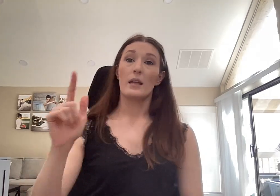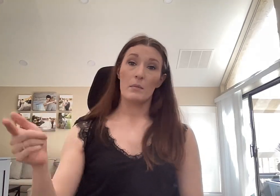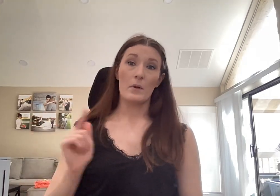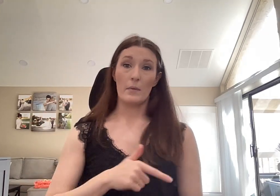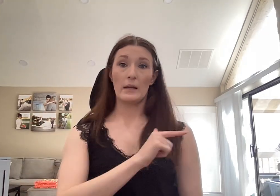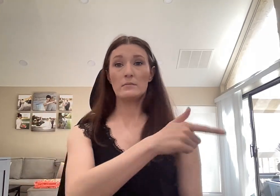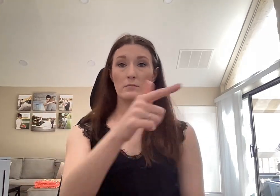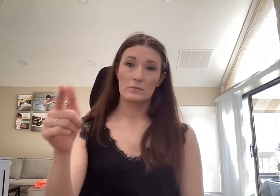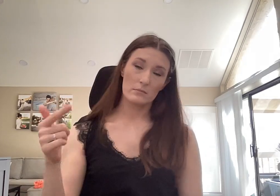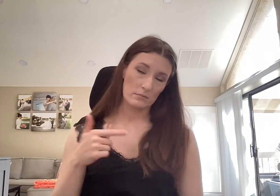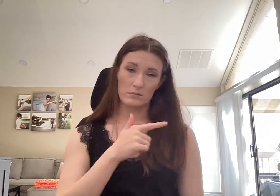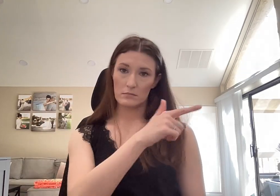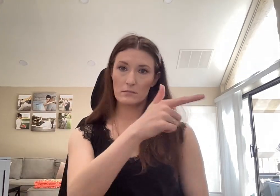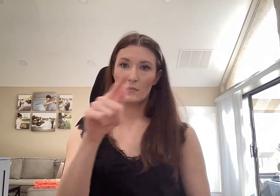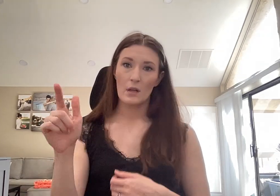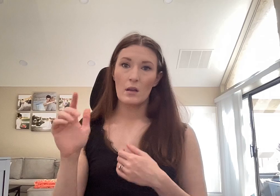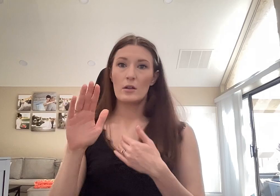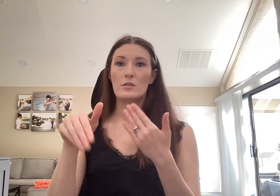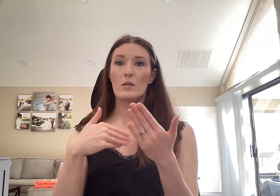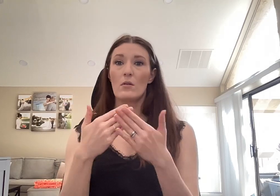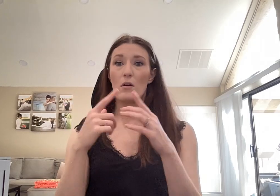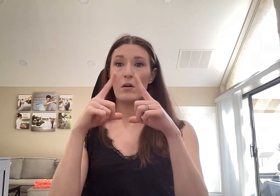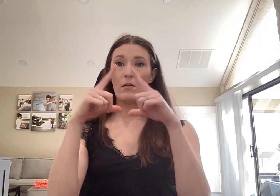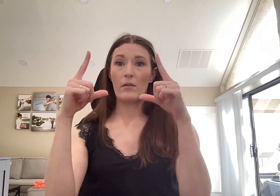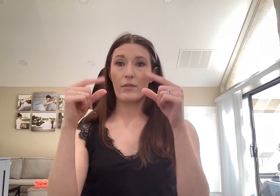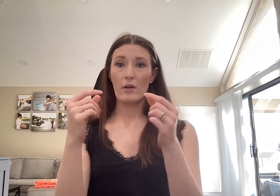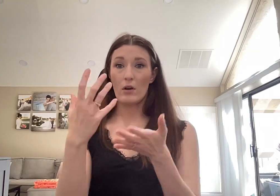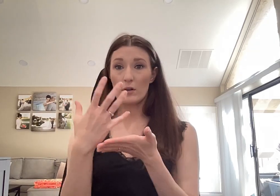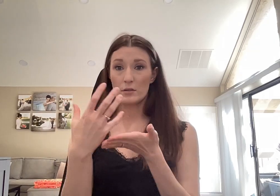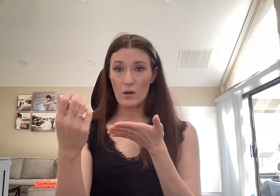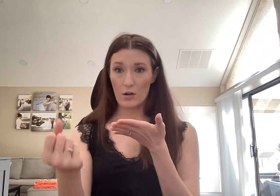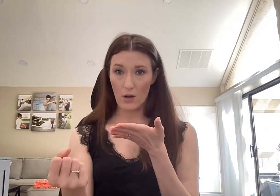Keep going till all the cards are gone.